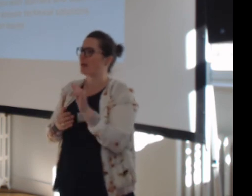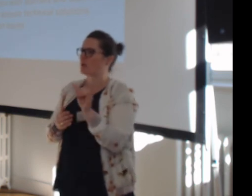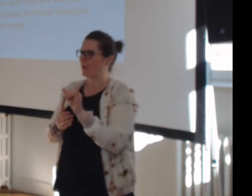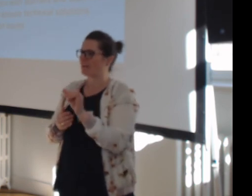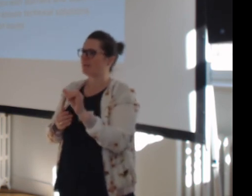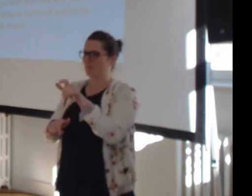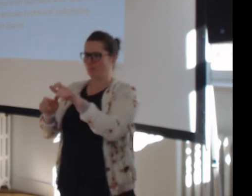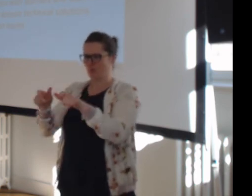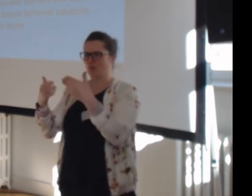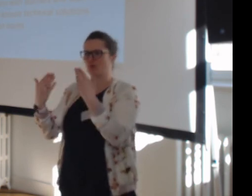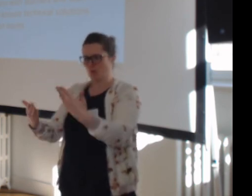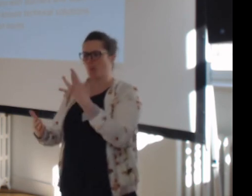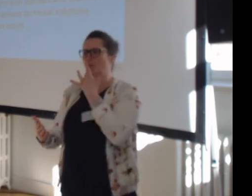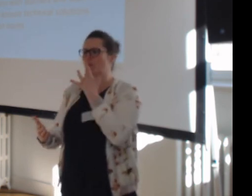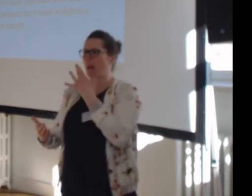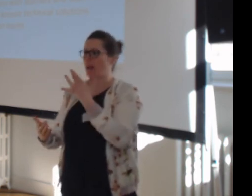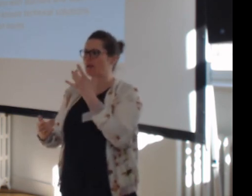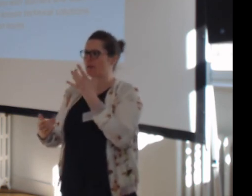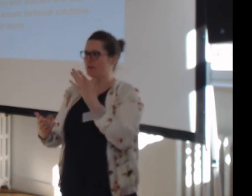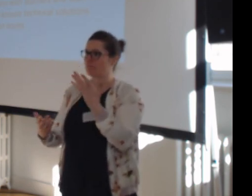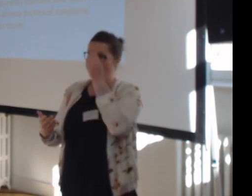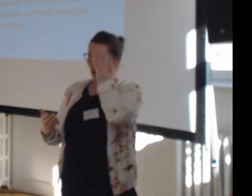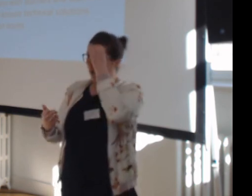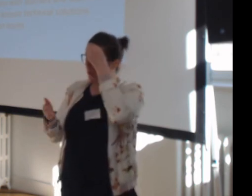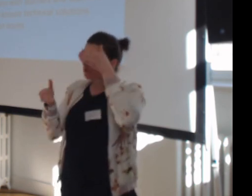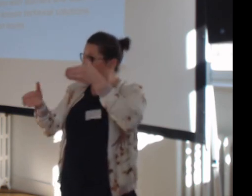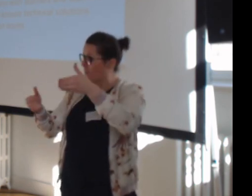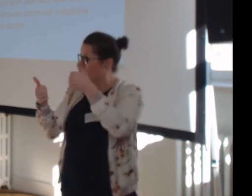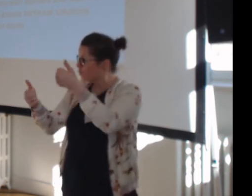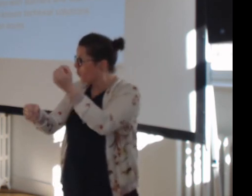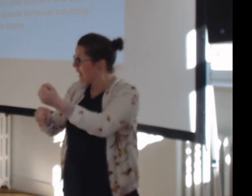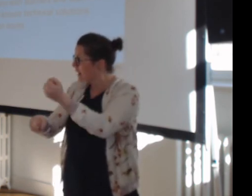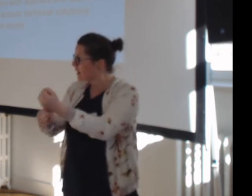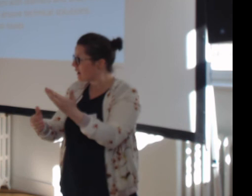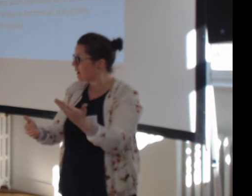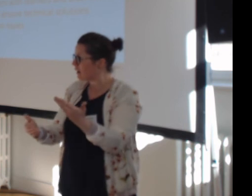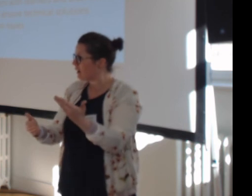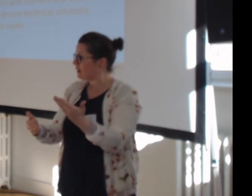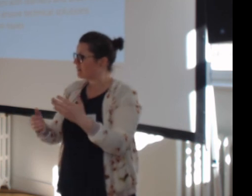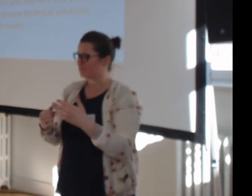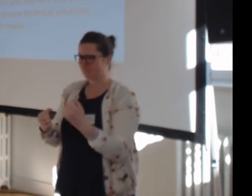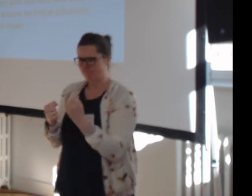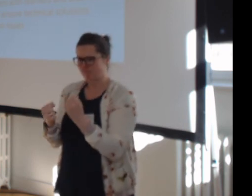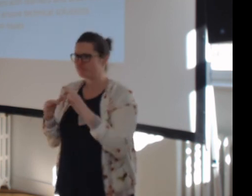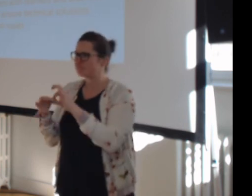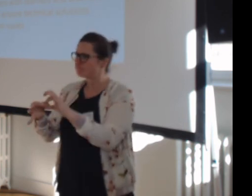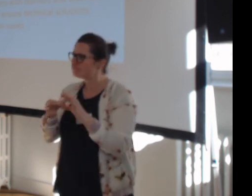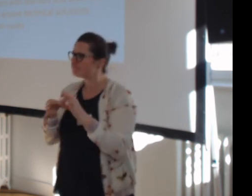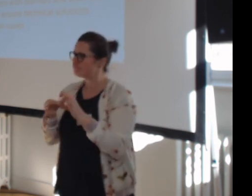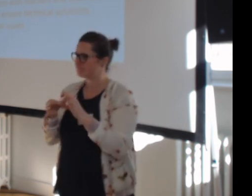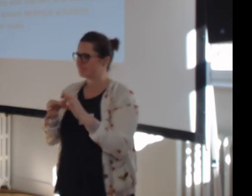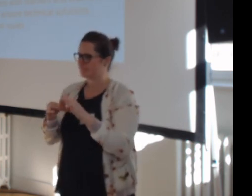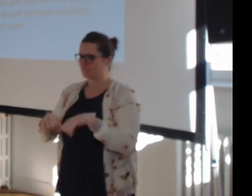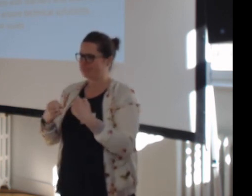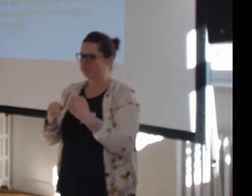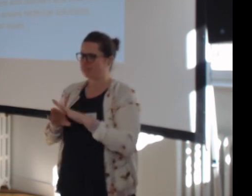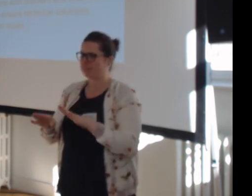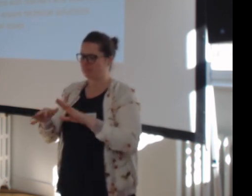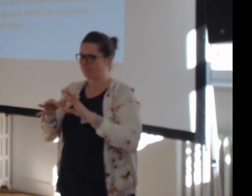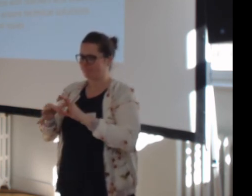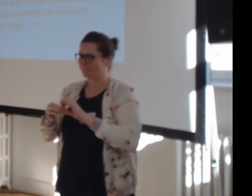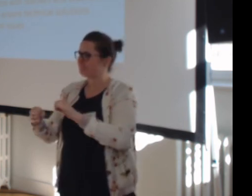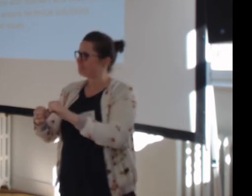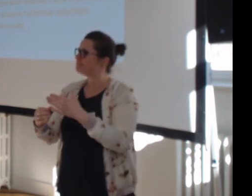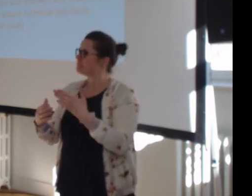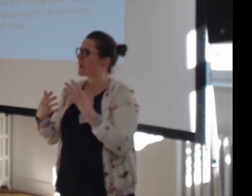actually what people want. It works in a classroom, and it is solid and doesn't kind of break, and